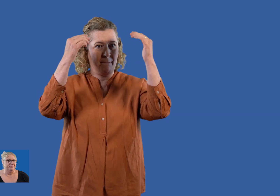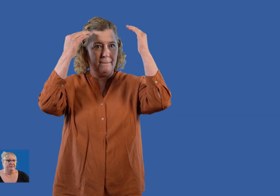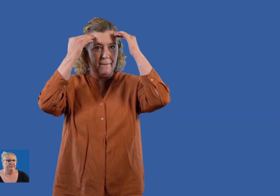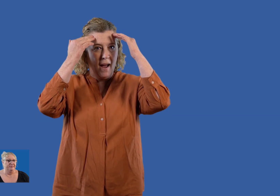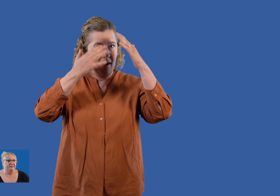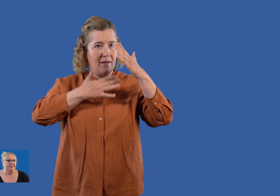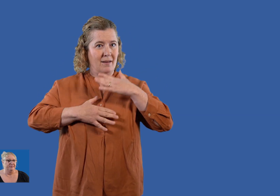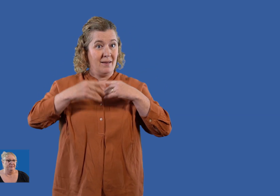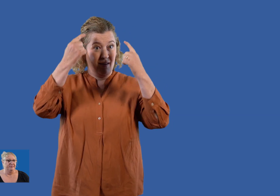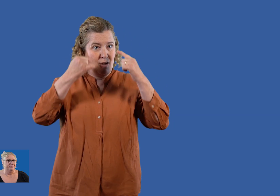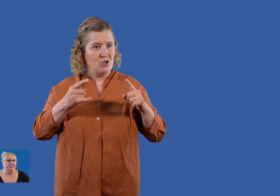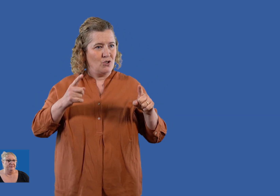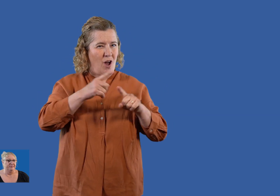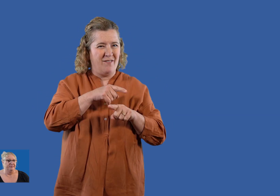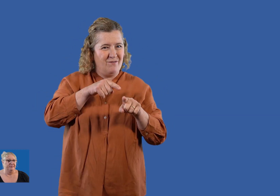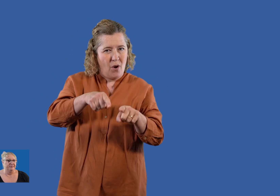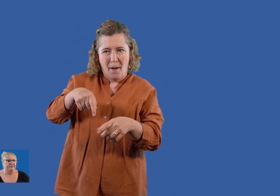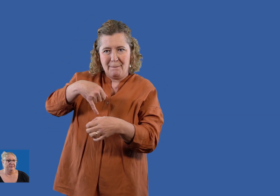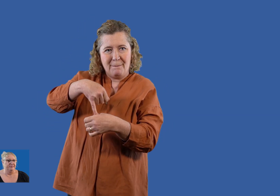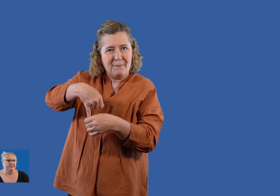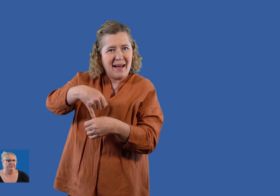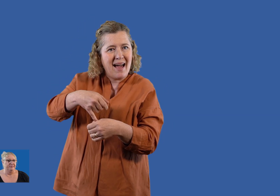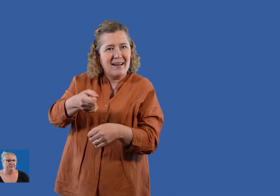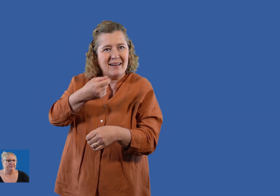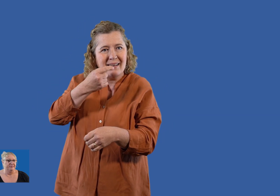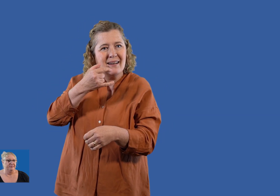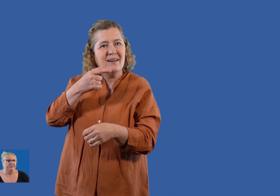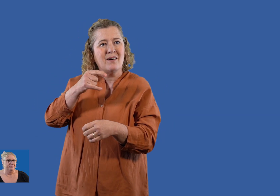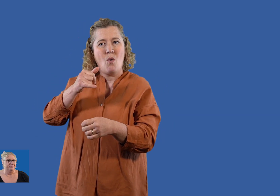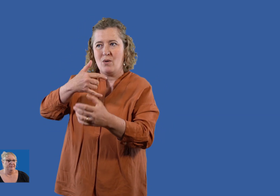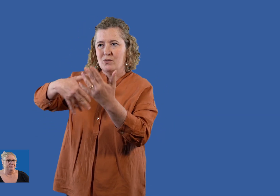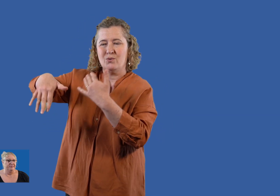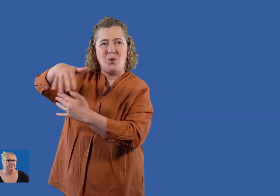can change depending on the medication and social situations as well.